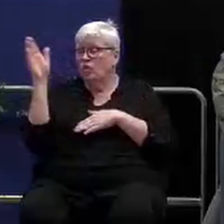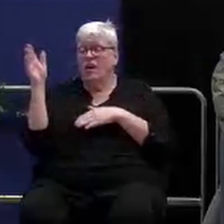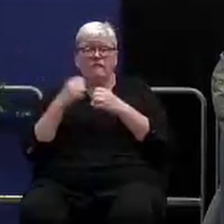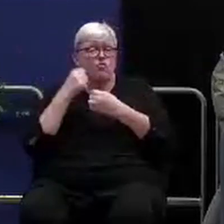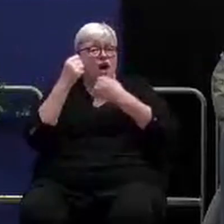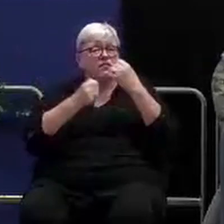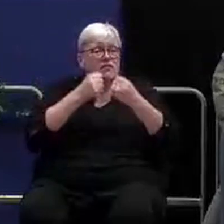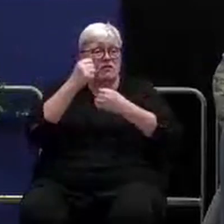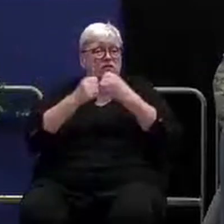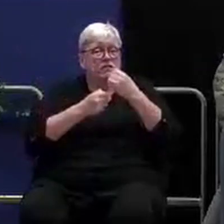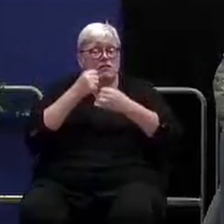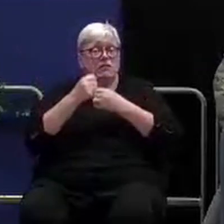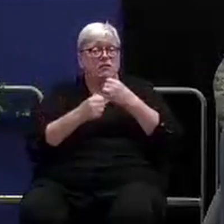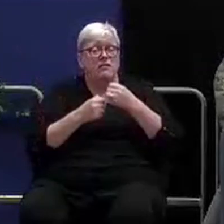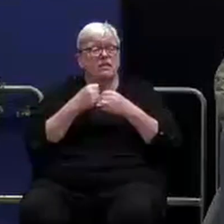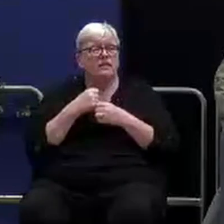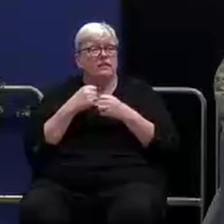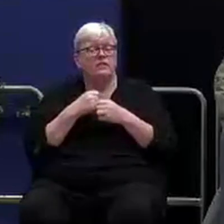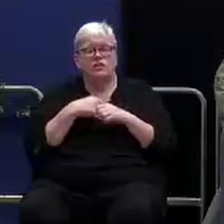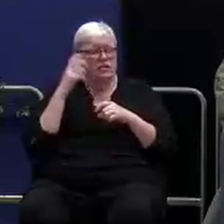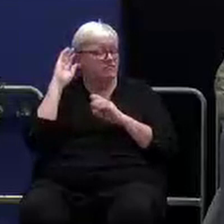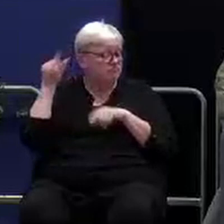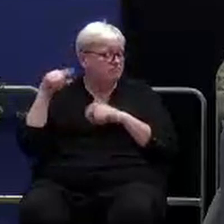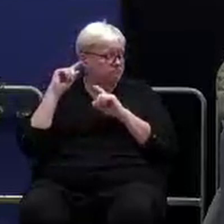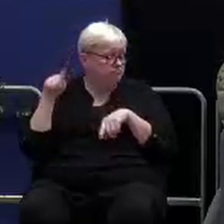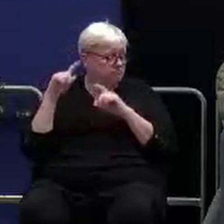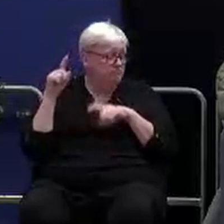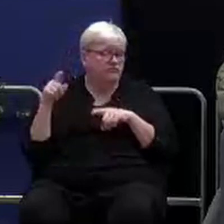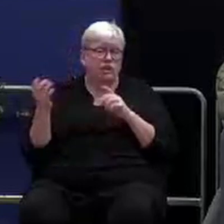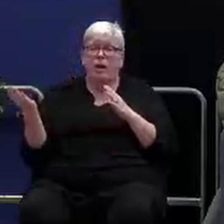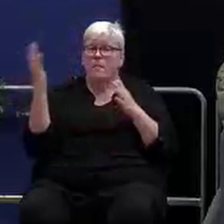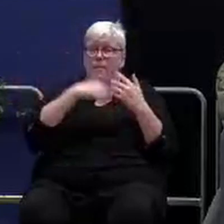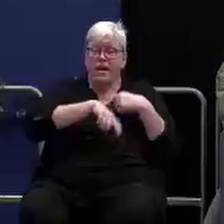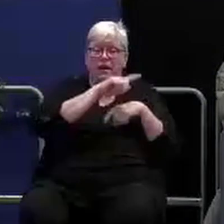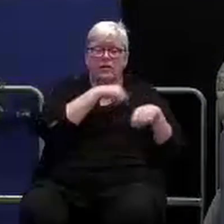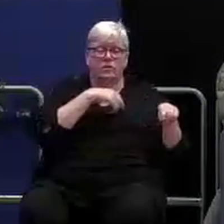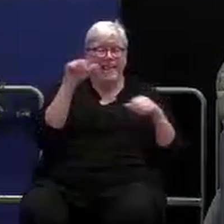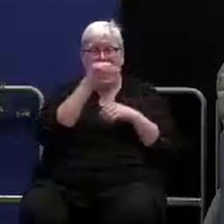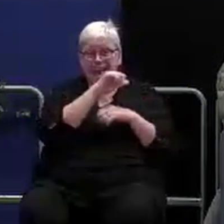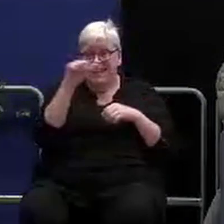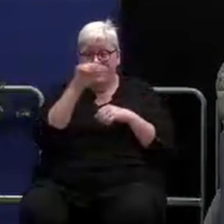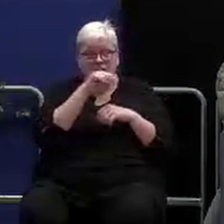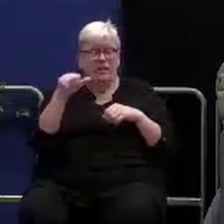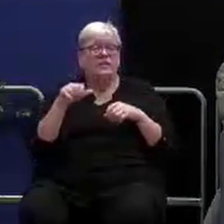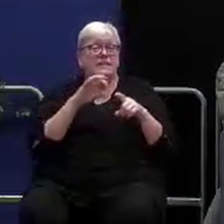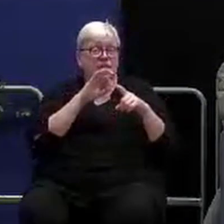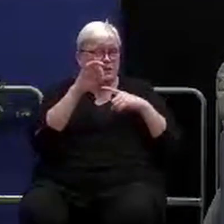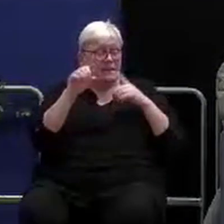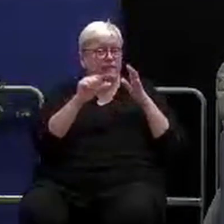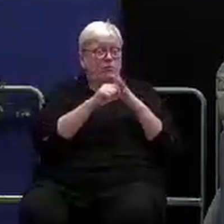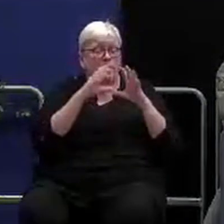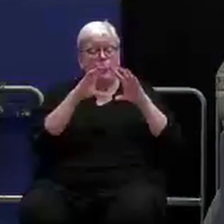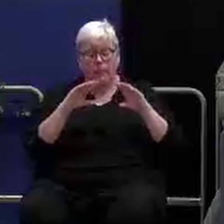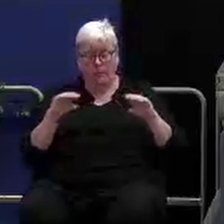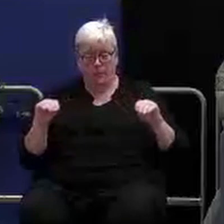run and deliberately not think about it and come back with either that specific problem ironed